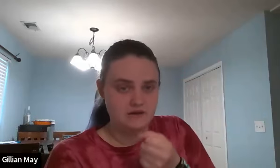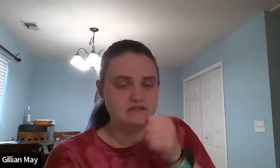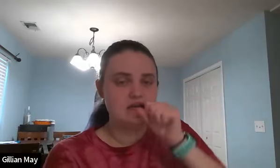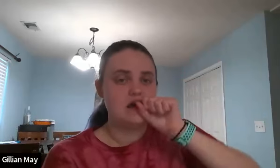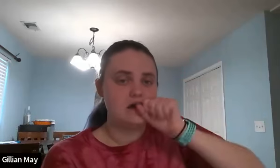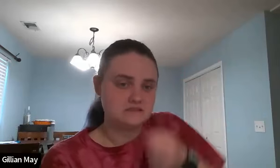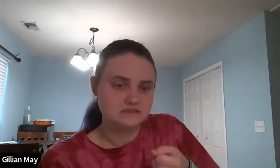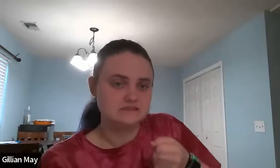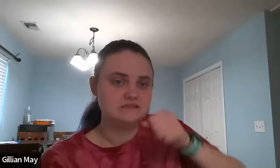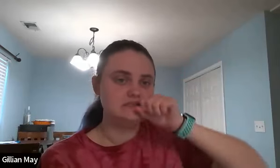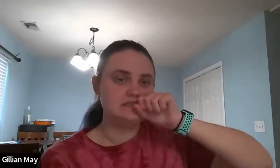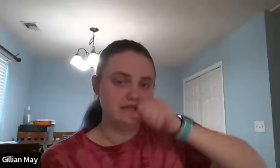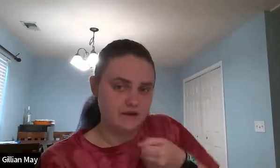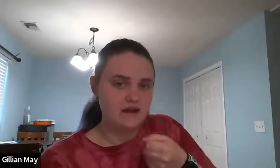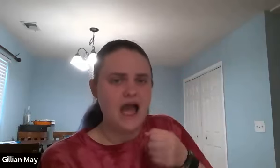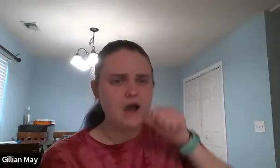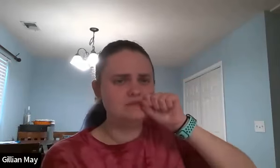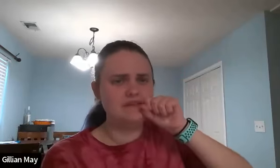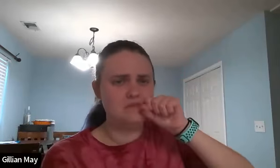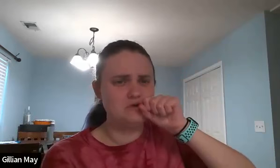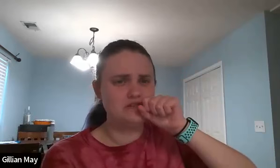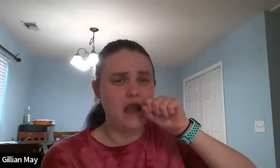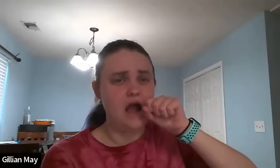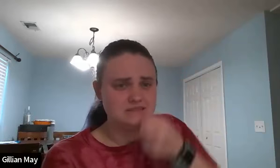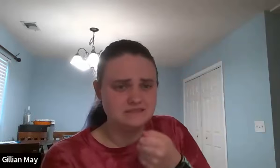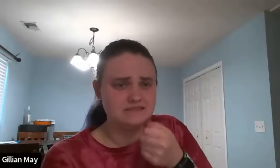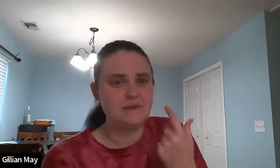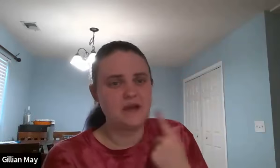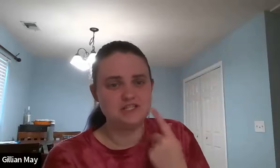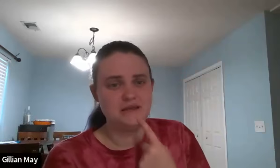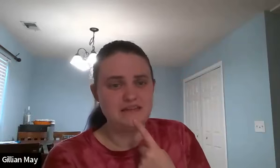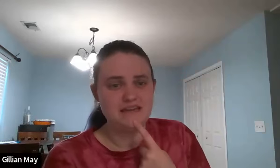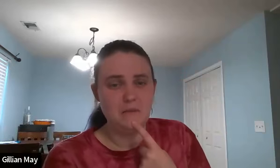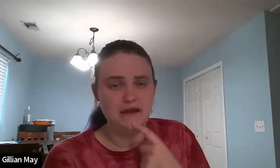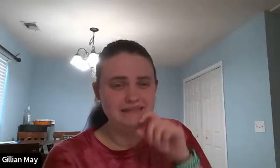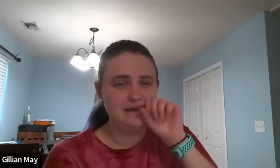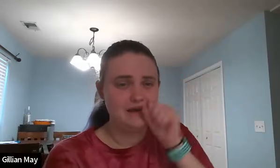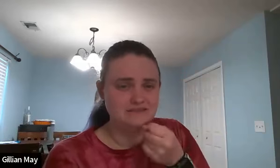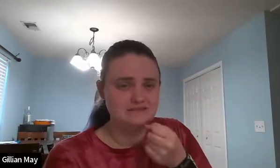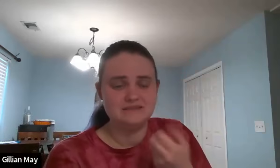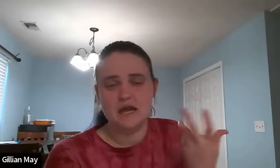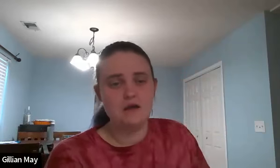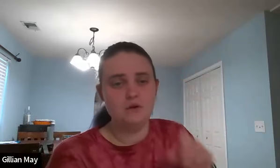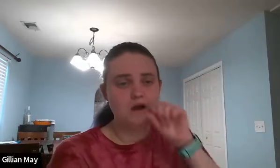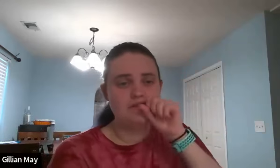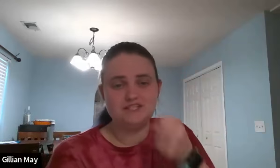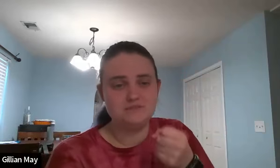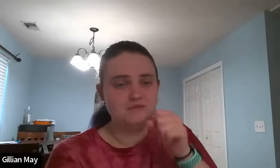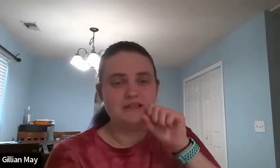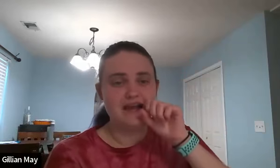Carrot. Carrot. I always make the motion like I'm actually like taking a bite. I don't know why, if that's just me really acting